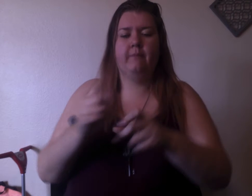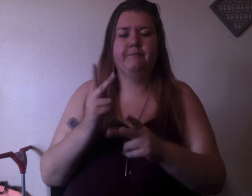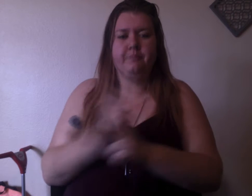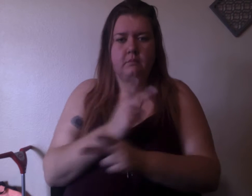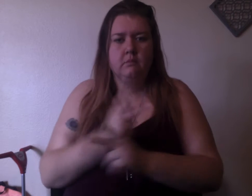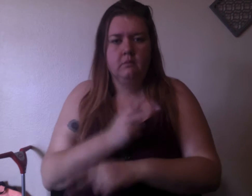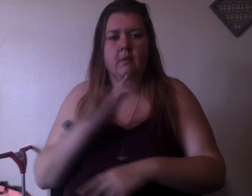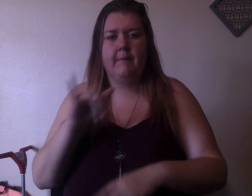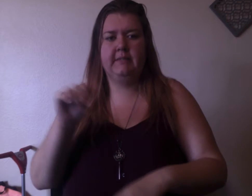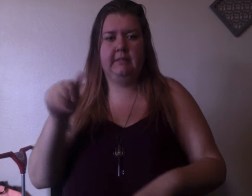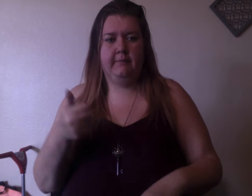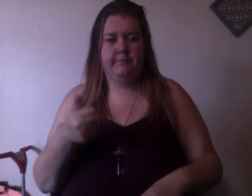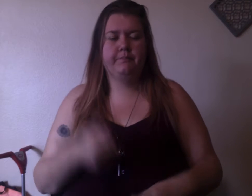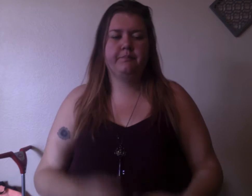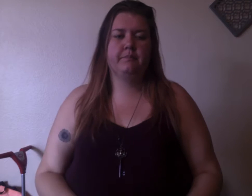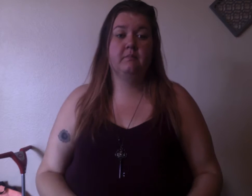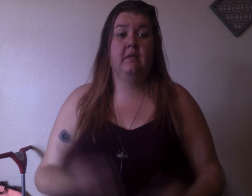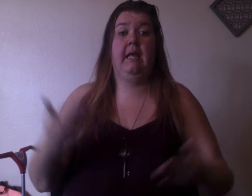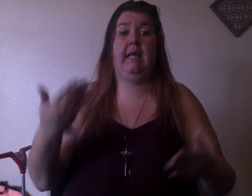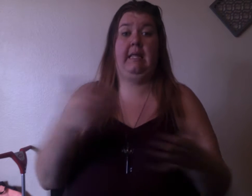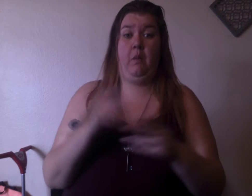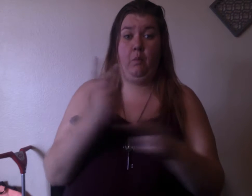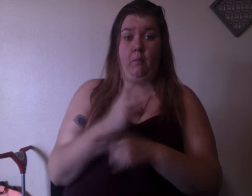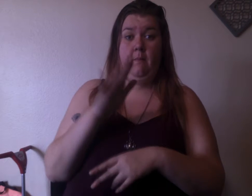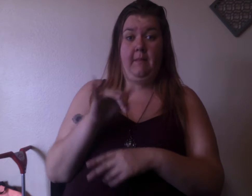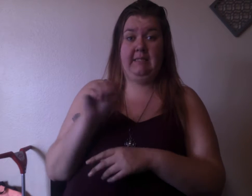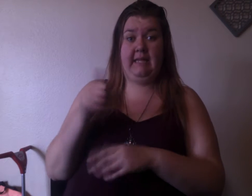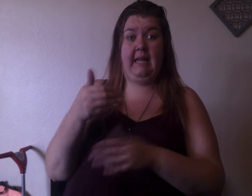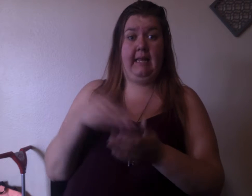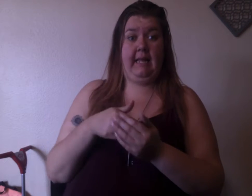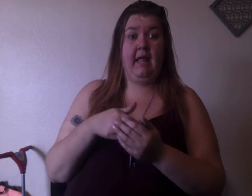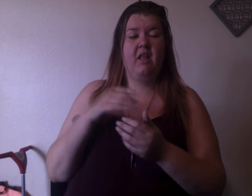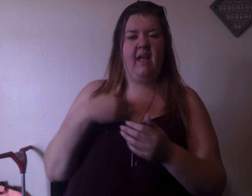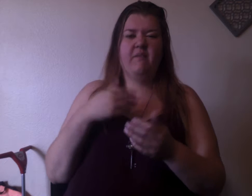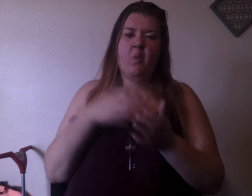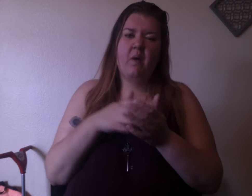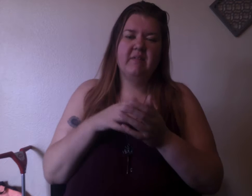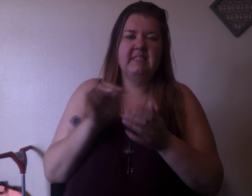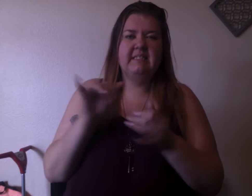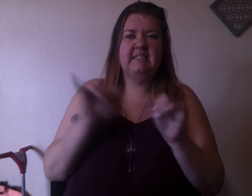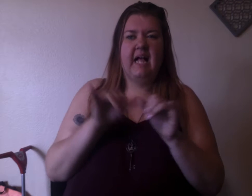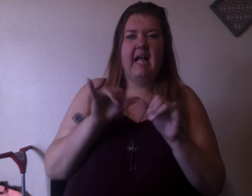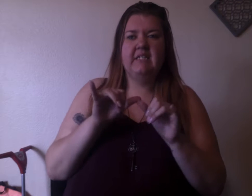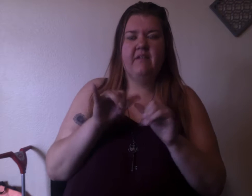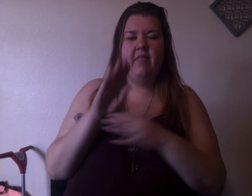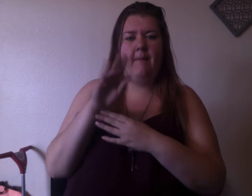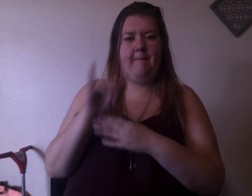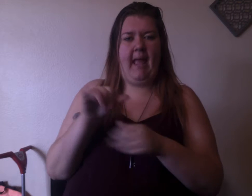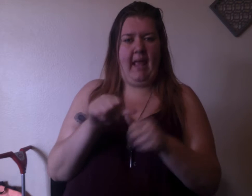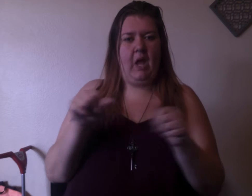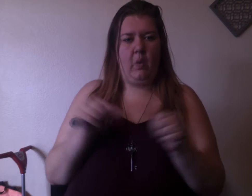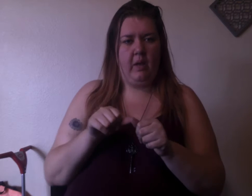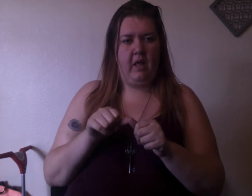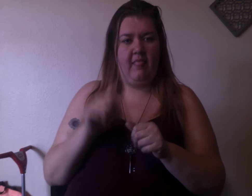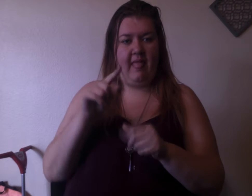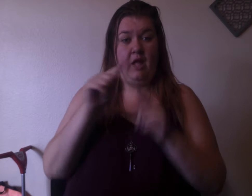If you get multiplied by 10 again, you get to something roughly the size of the San Francisco Bay Area. This whole square over here is